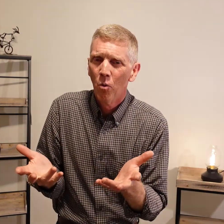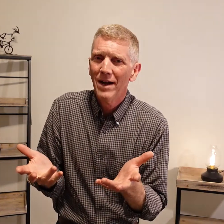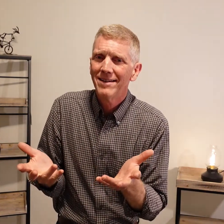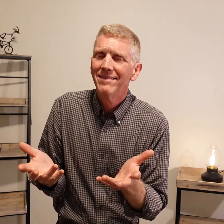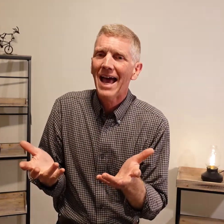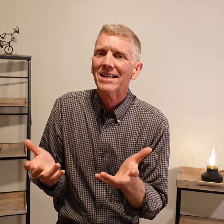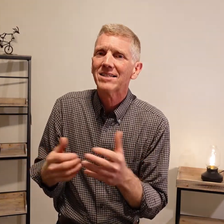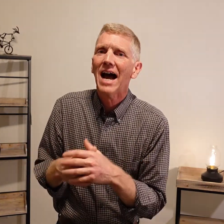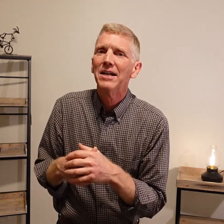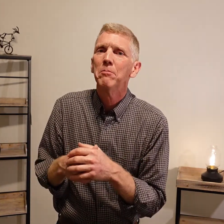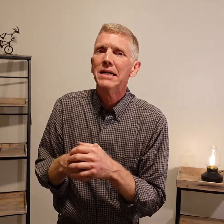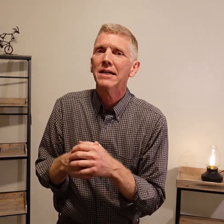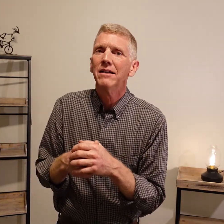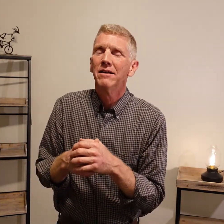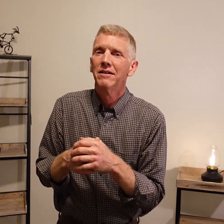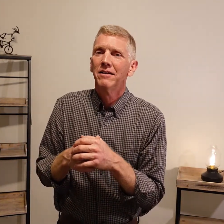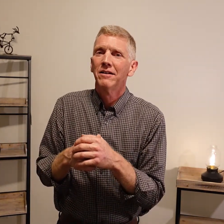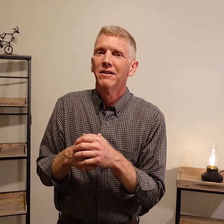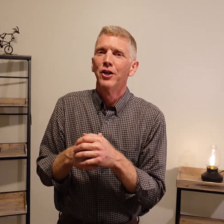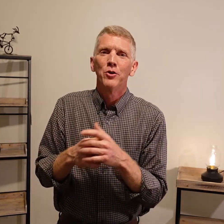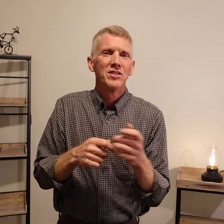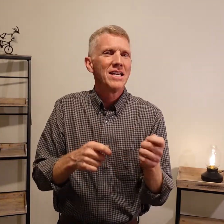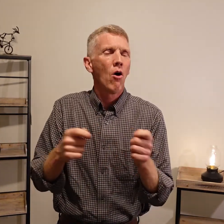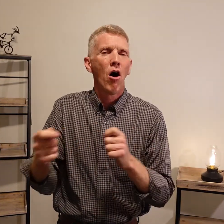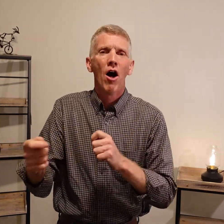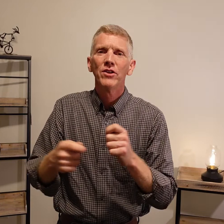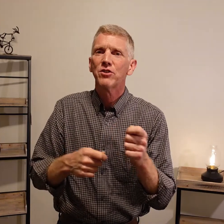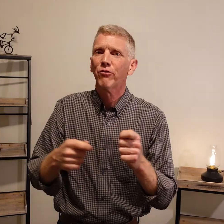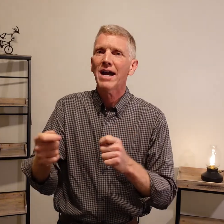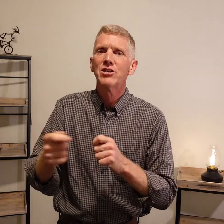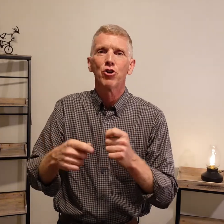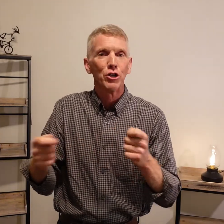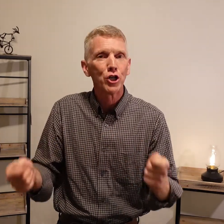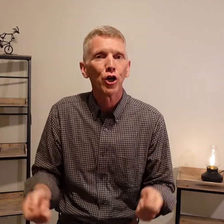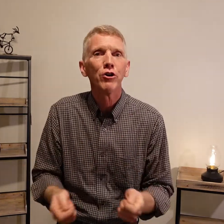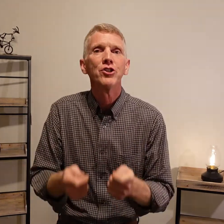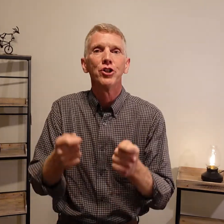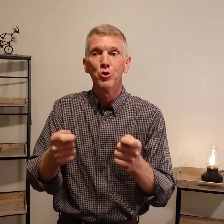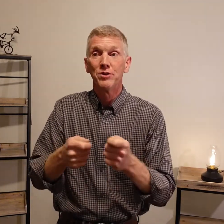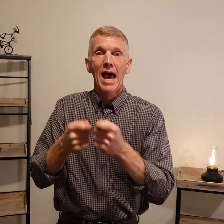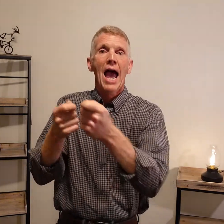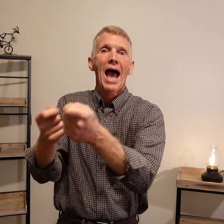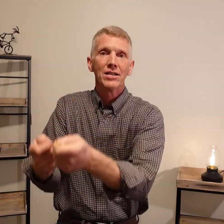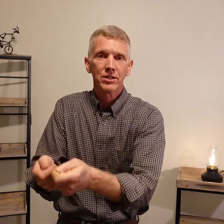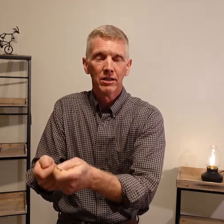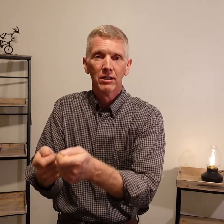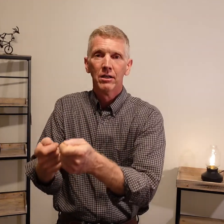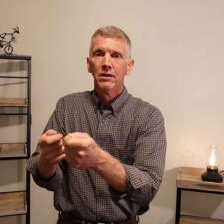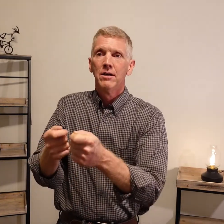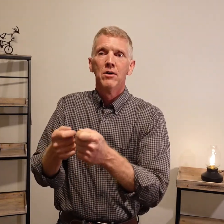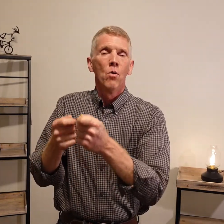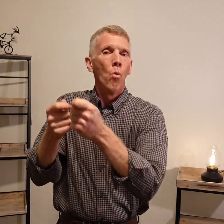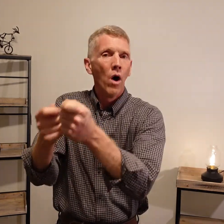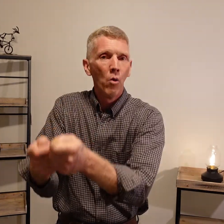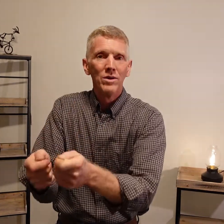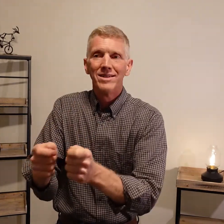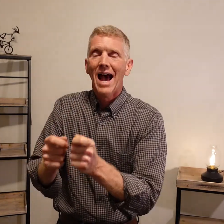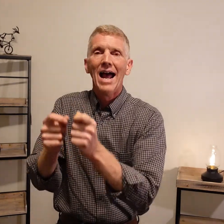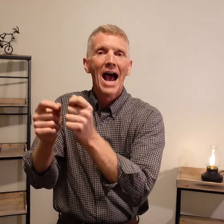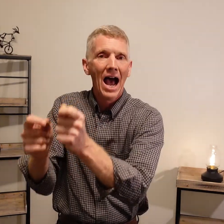What did that sign mean? You can see how all these phrases are encouraging you to ask. What was that? How